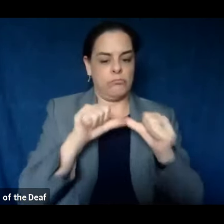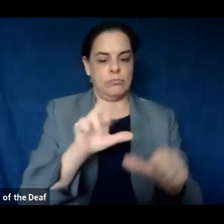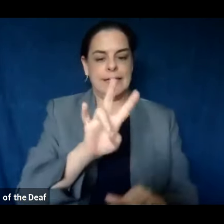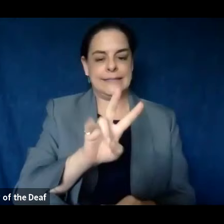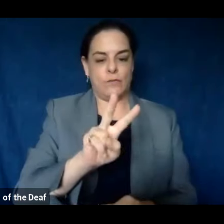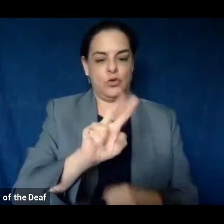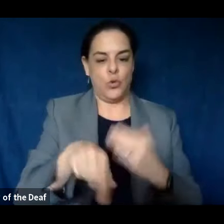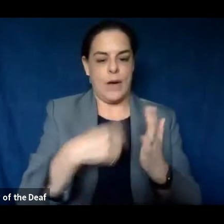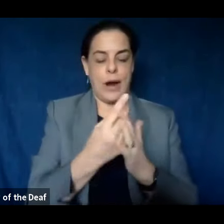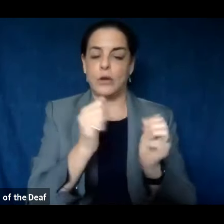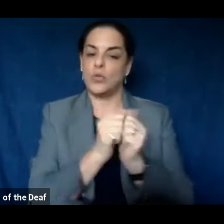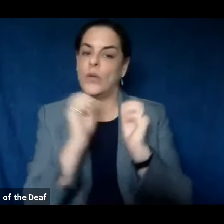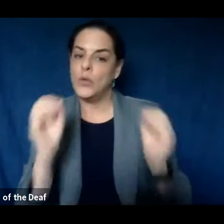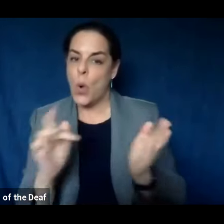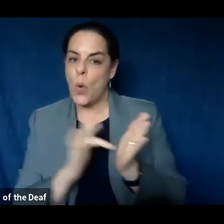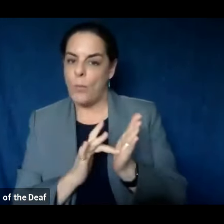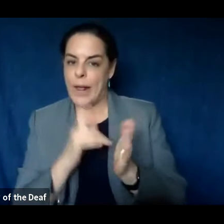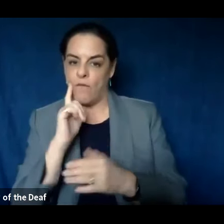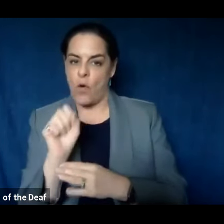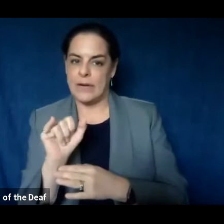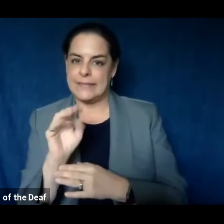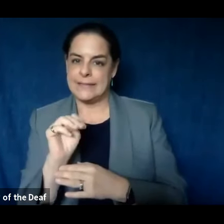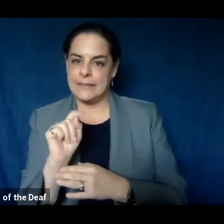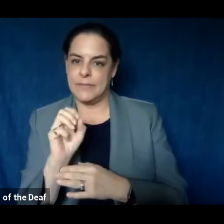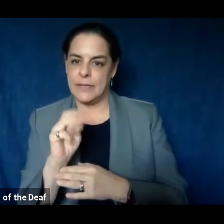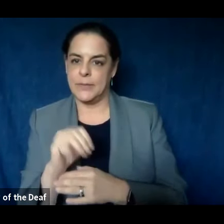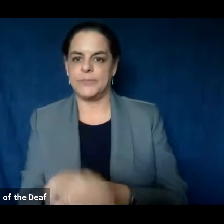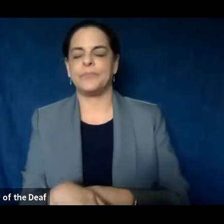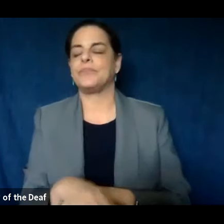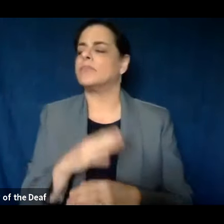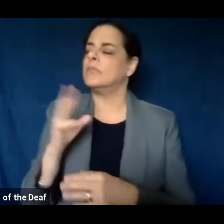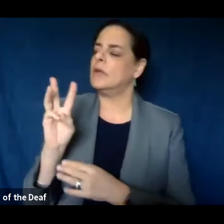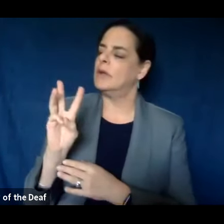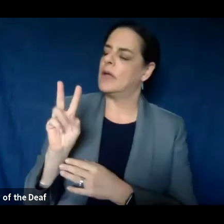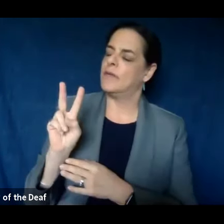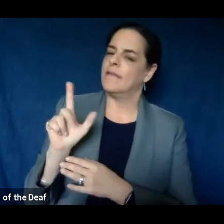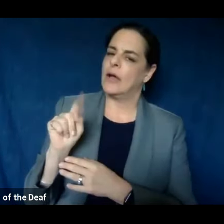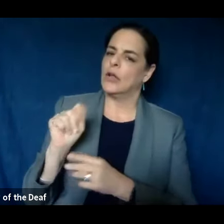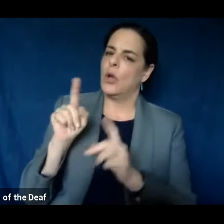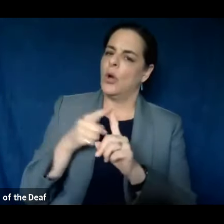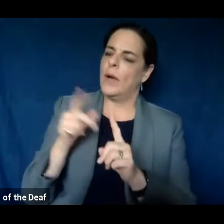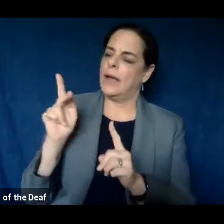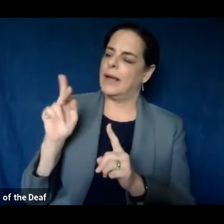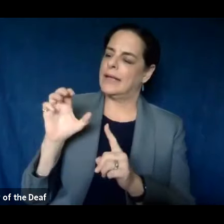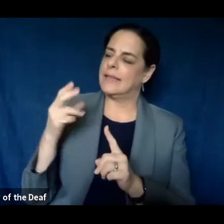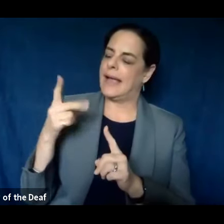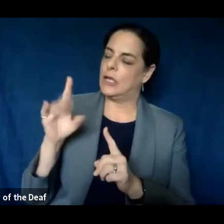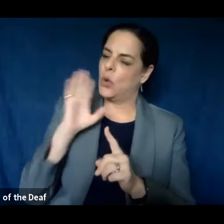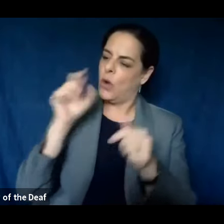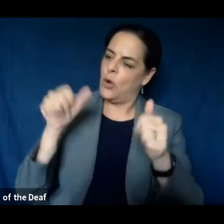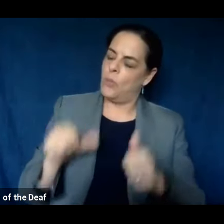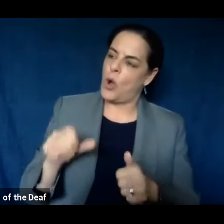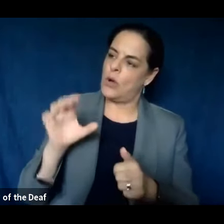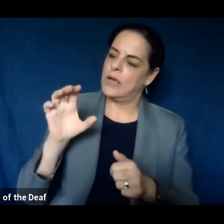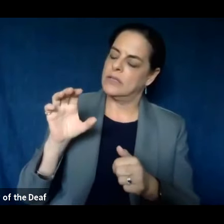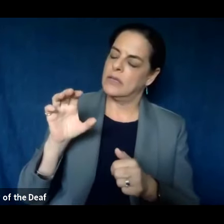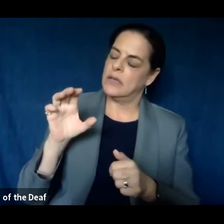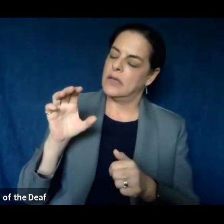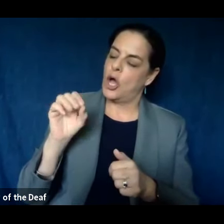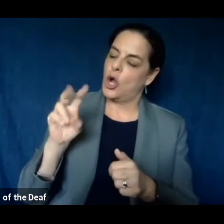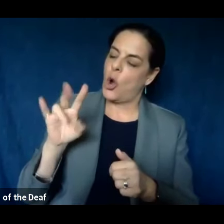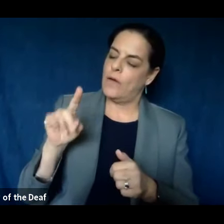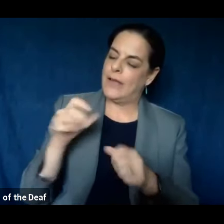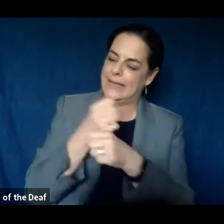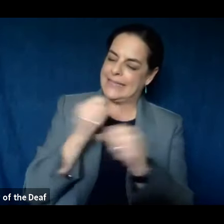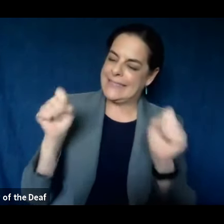treat their symptoms. From WVLT, when is KCHD posting on the website COVID safety signage and